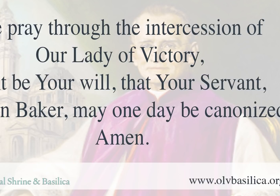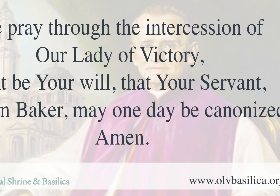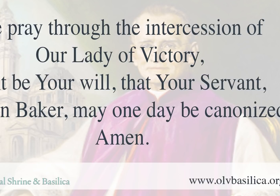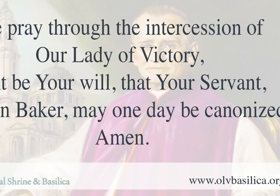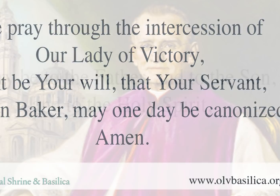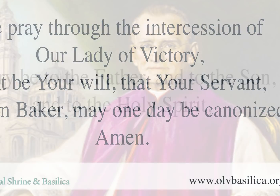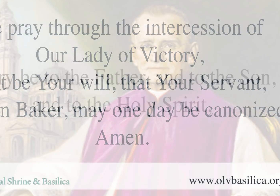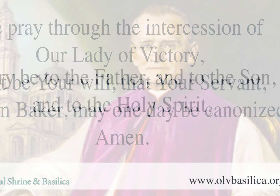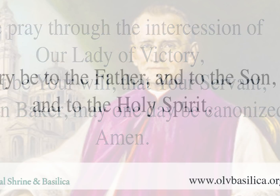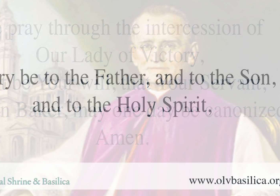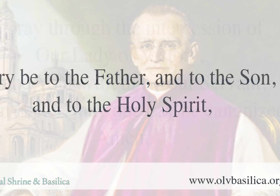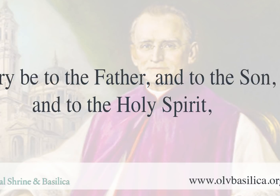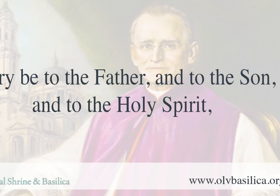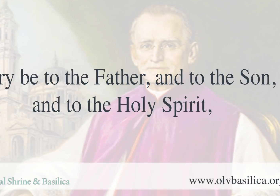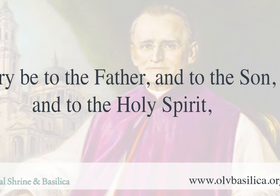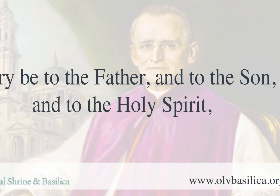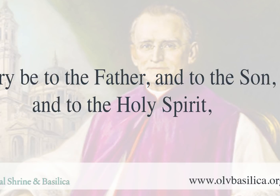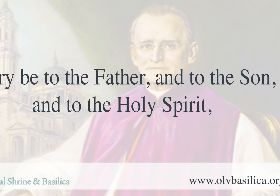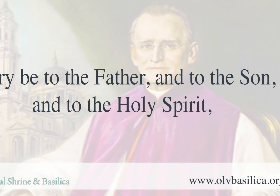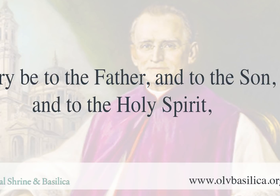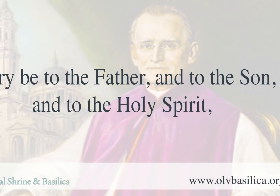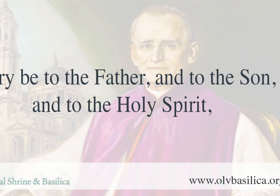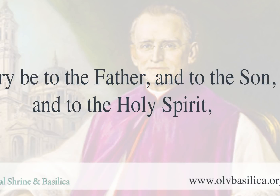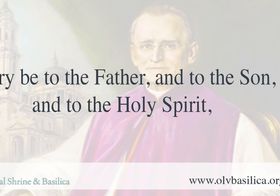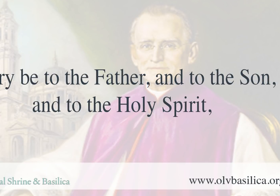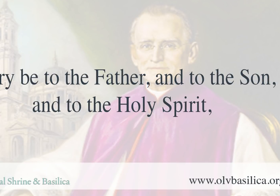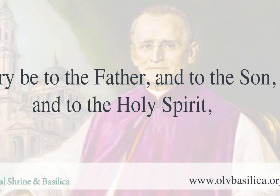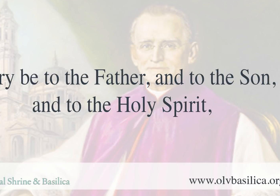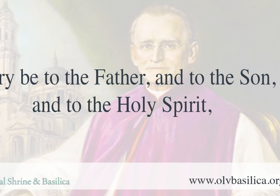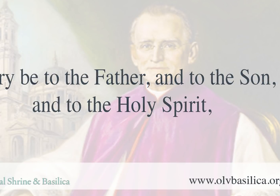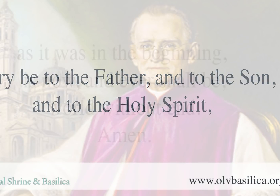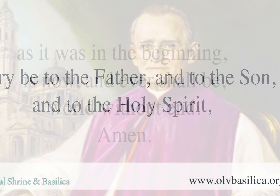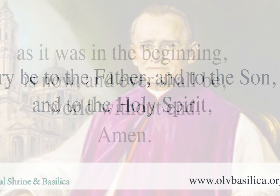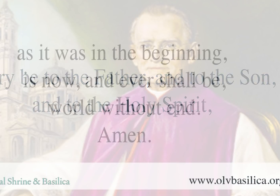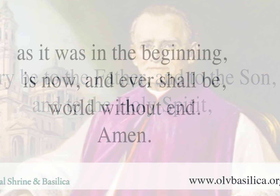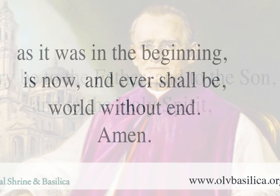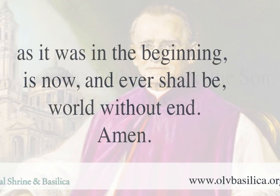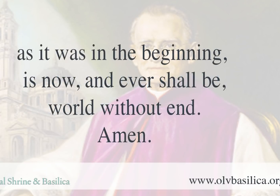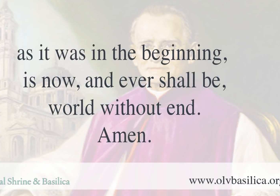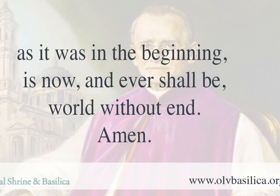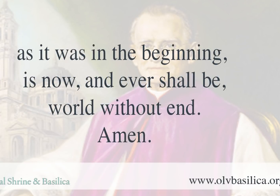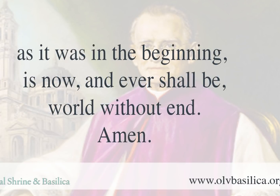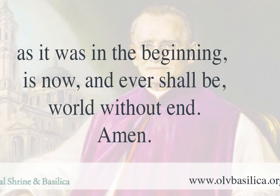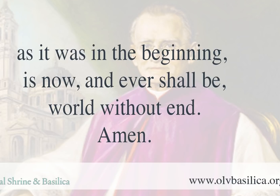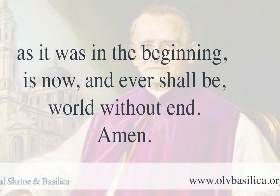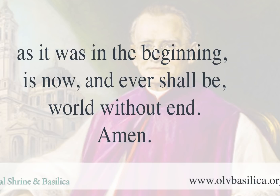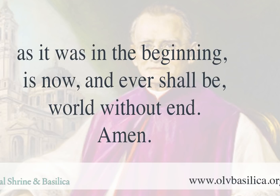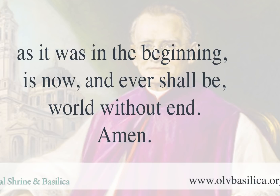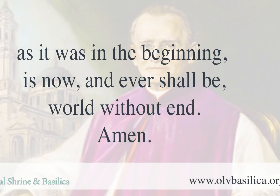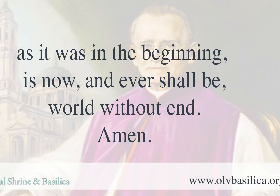canonized. Amen. Glory be to the Father, and to the Son, and to the Holy Spirit,